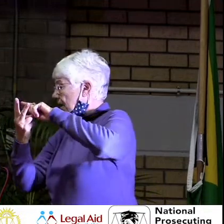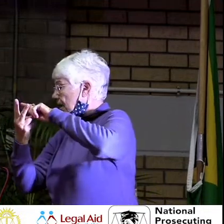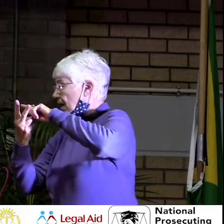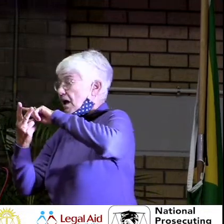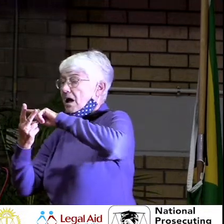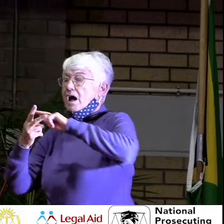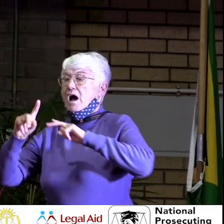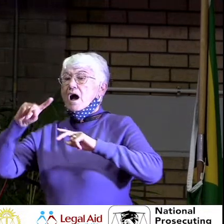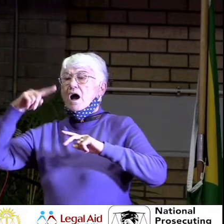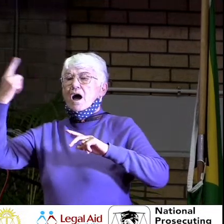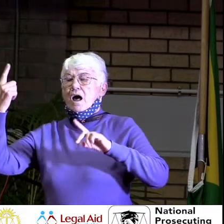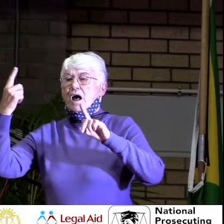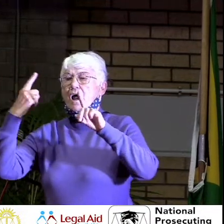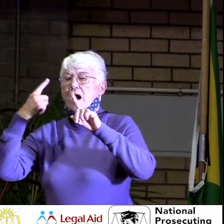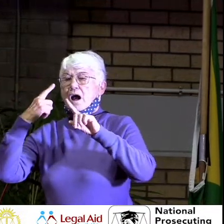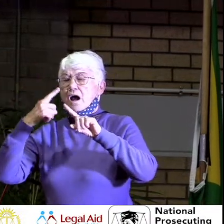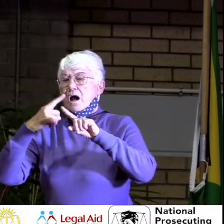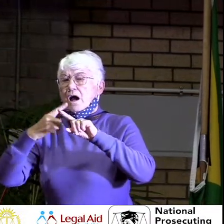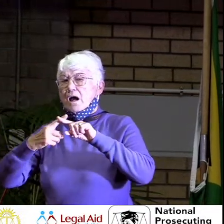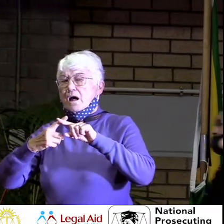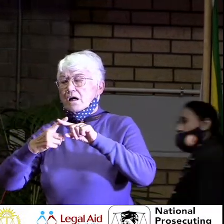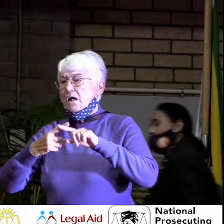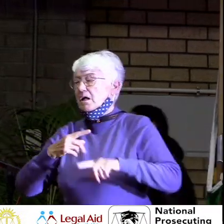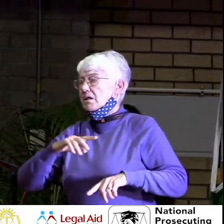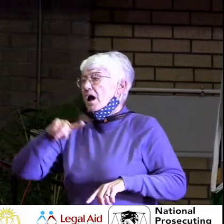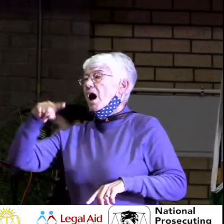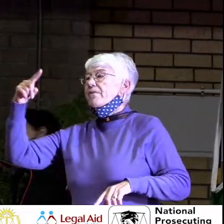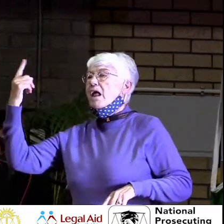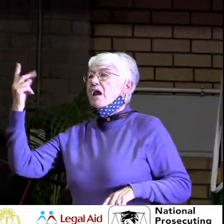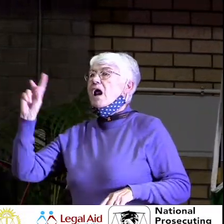Umama lo usuka kwabakantsasana